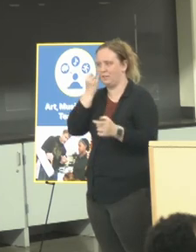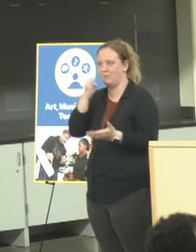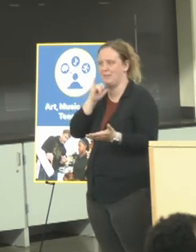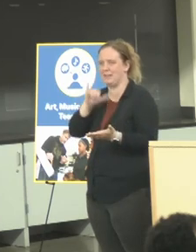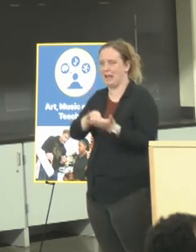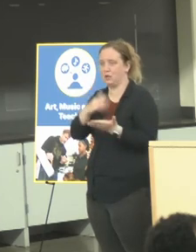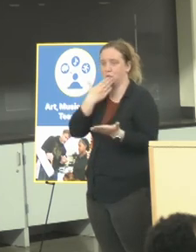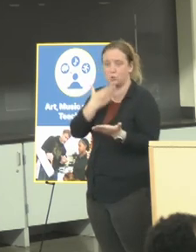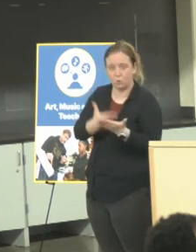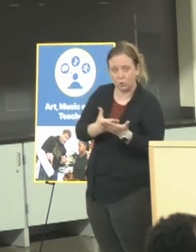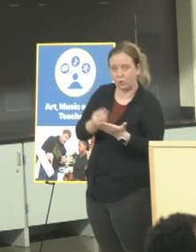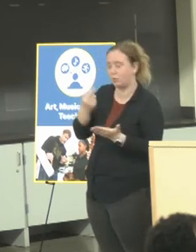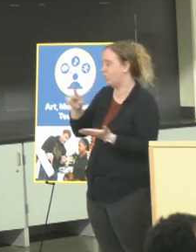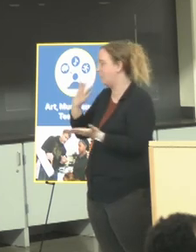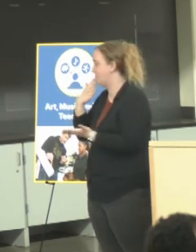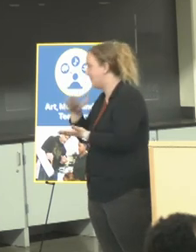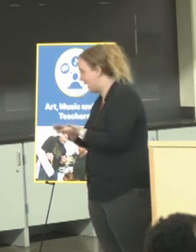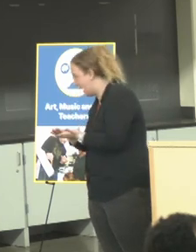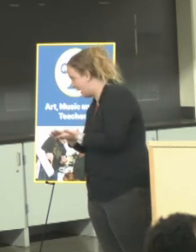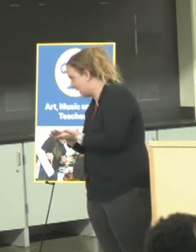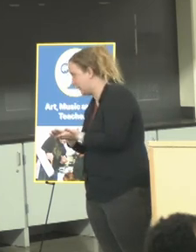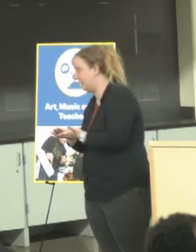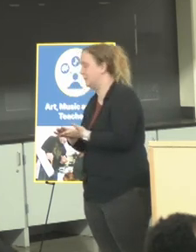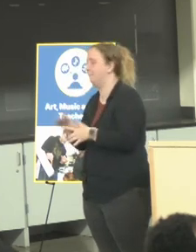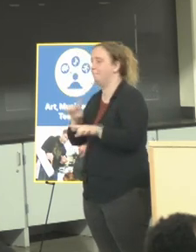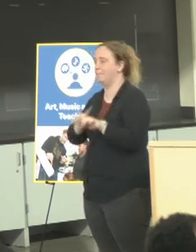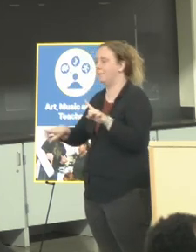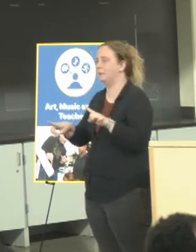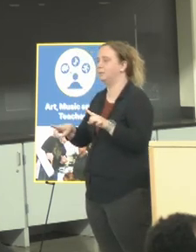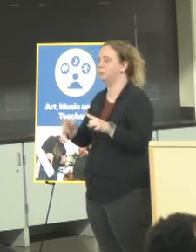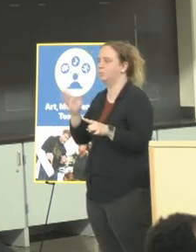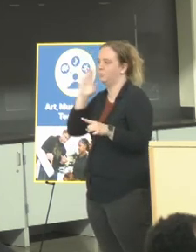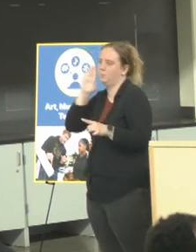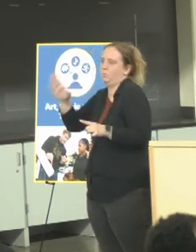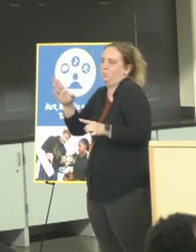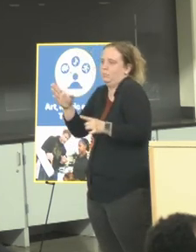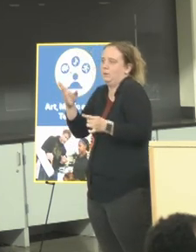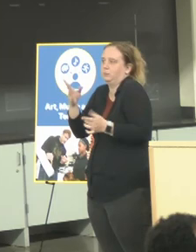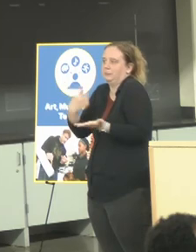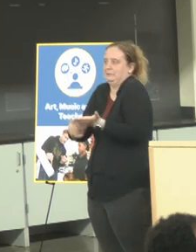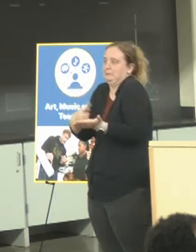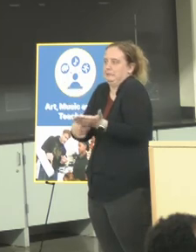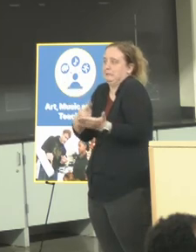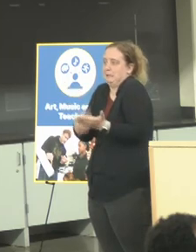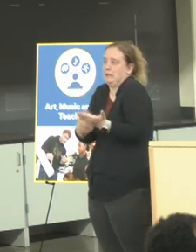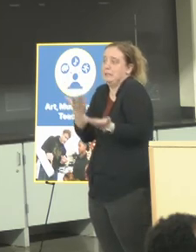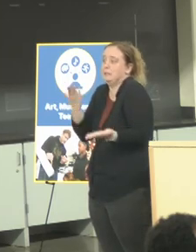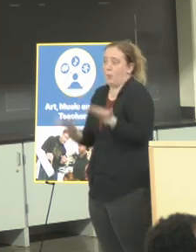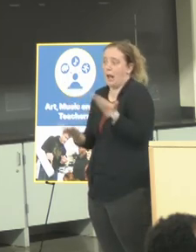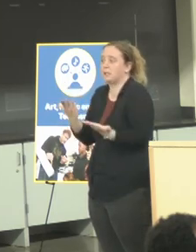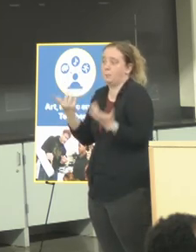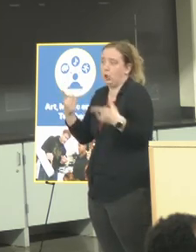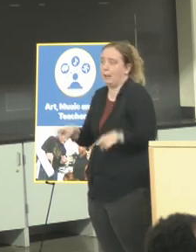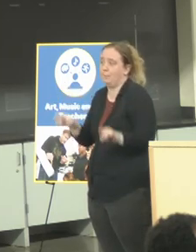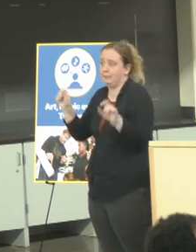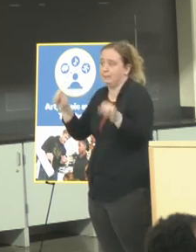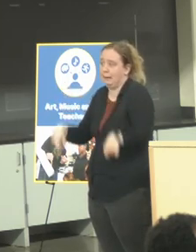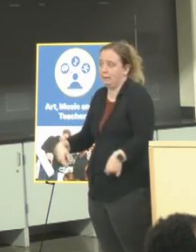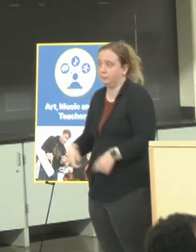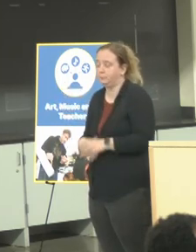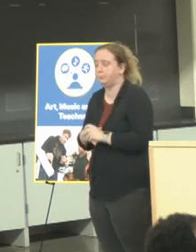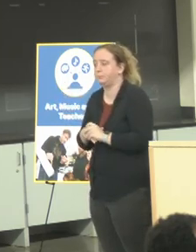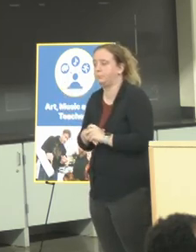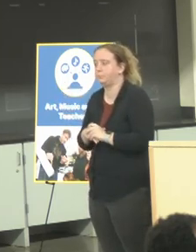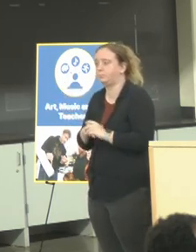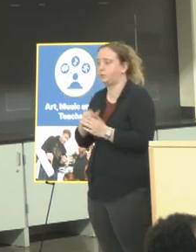consideration. So they are on the table. Does the school board have the opportunity to amend the presented plan? And when can